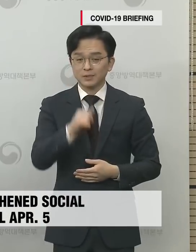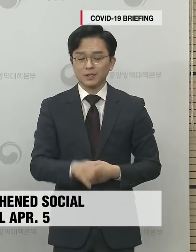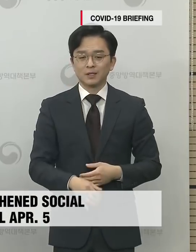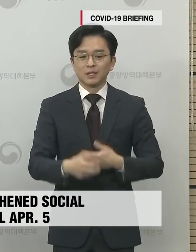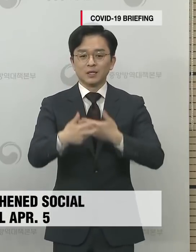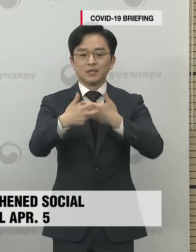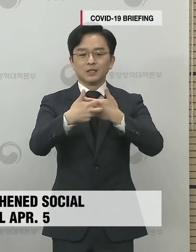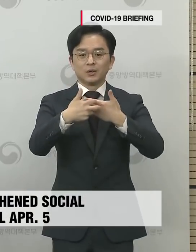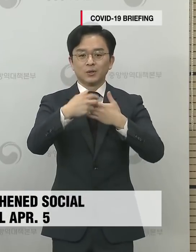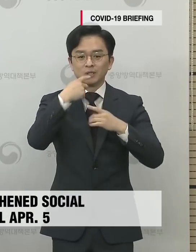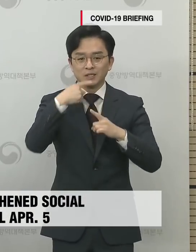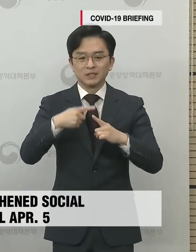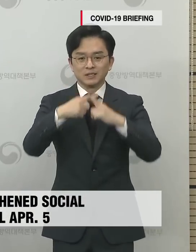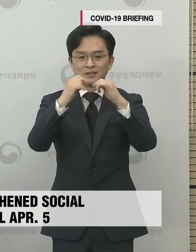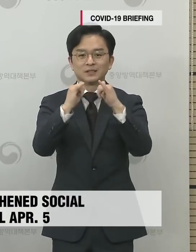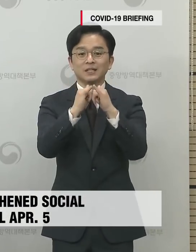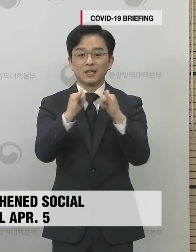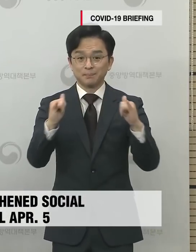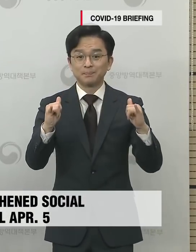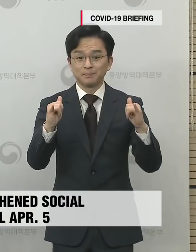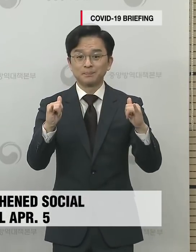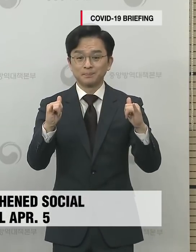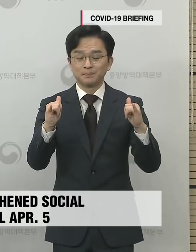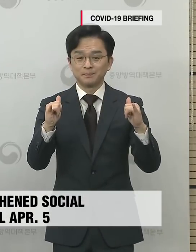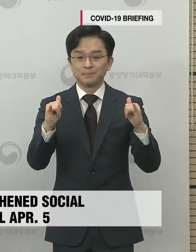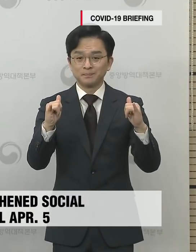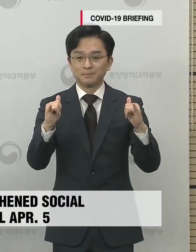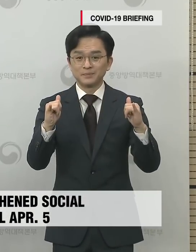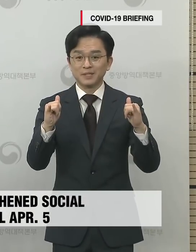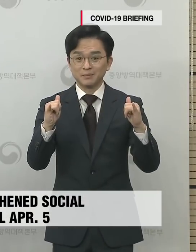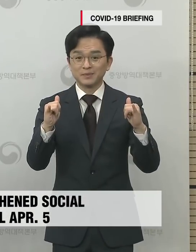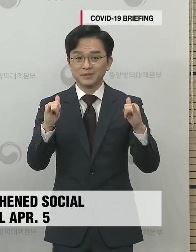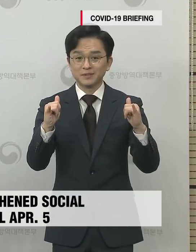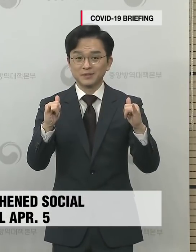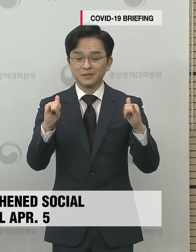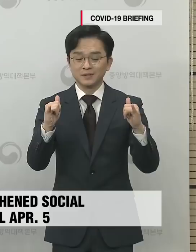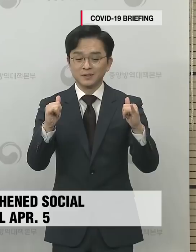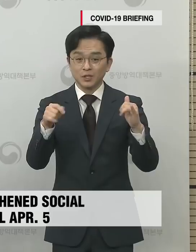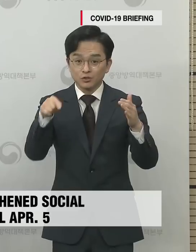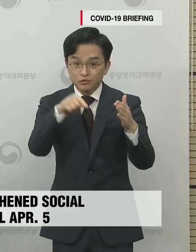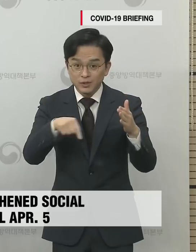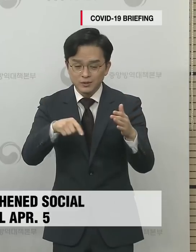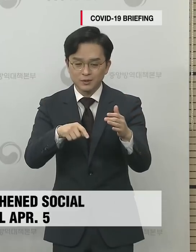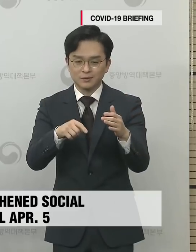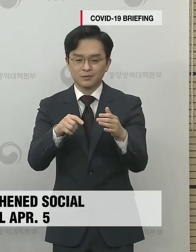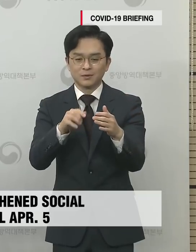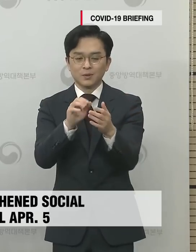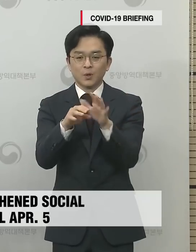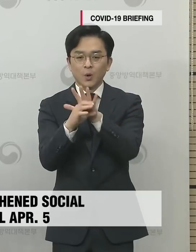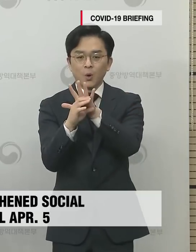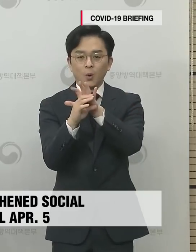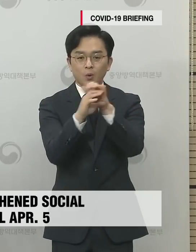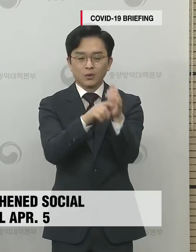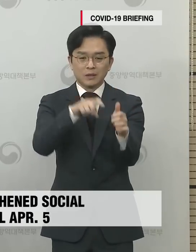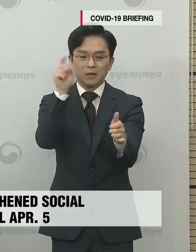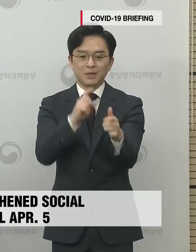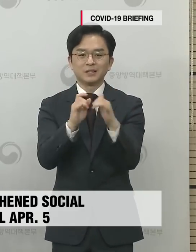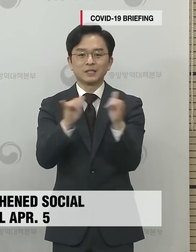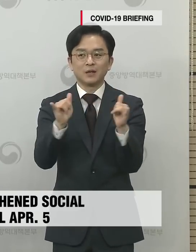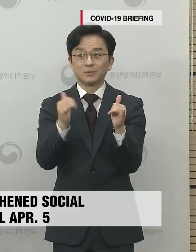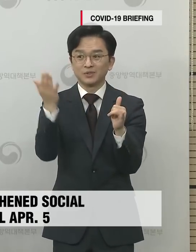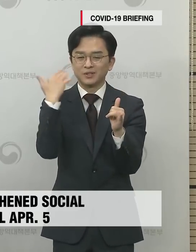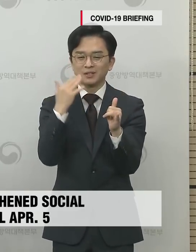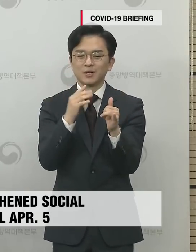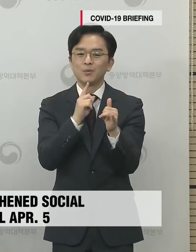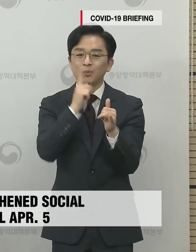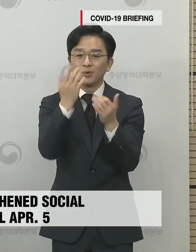medical staff. Some of the medical practitioners have been infected, and we reported you on the latest figures.